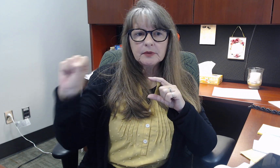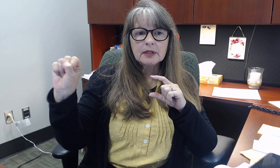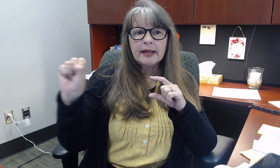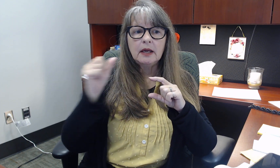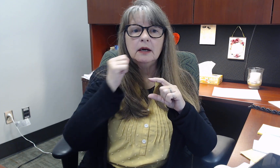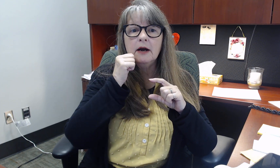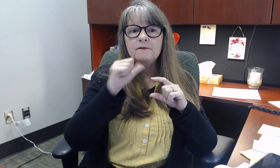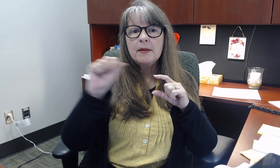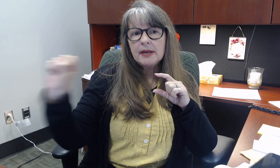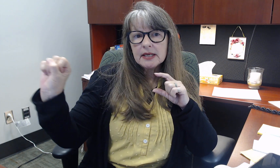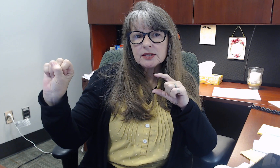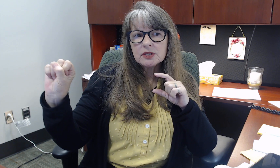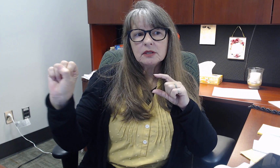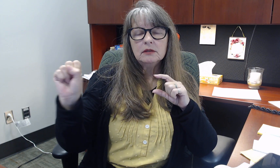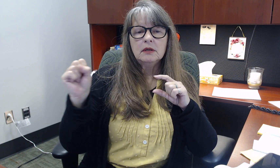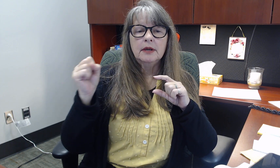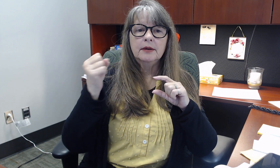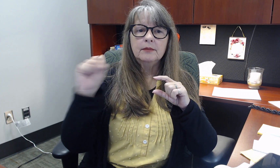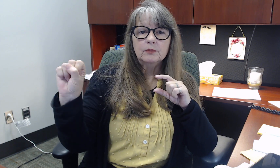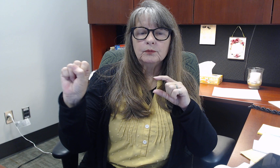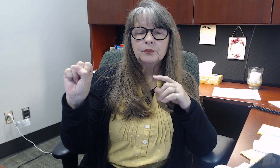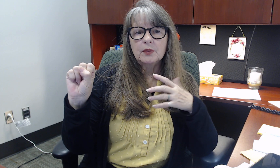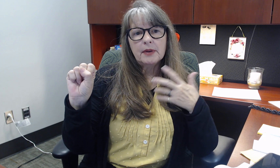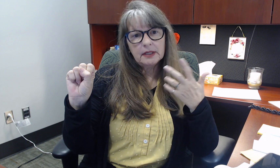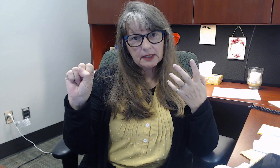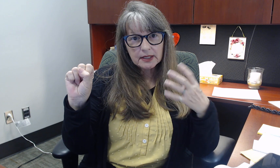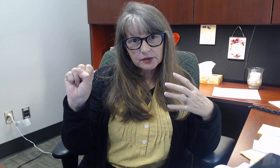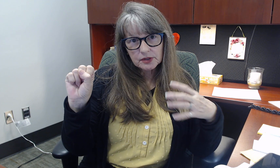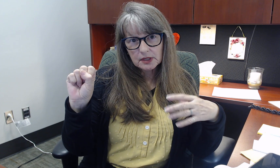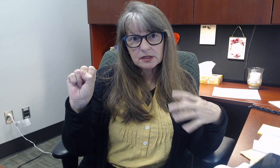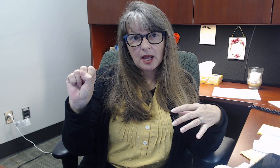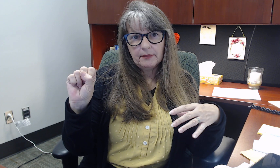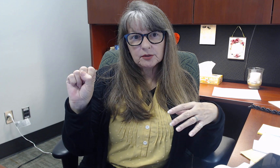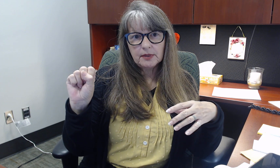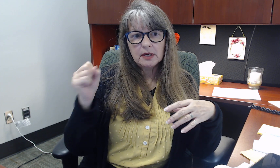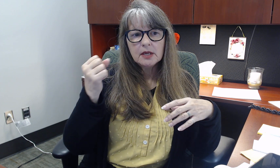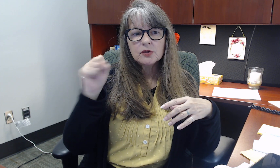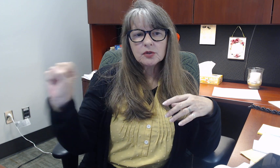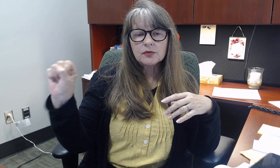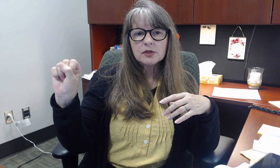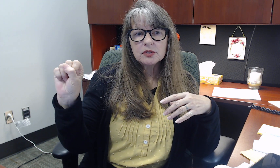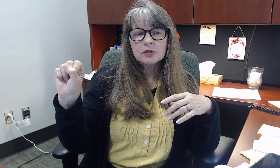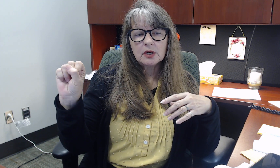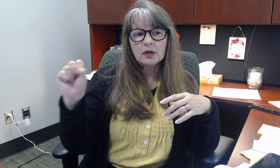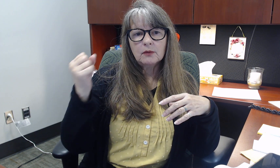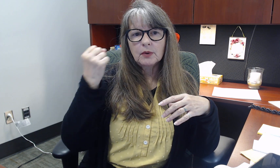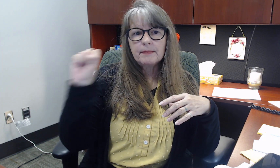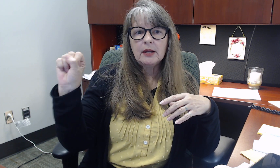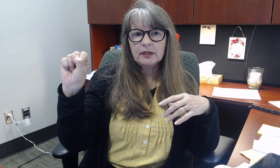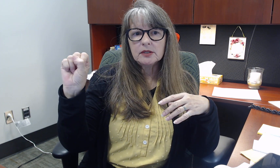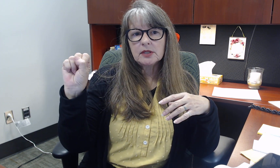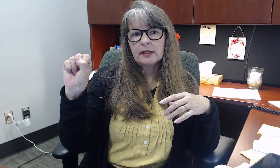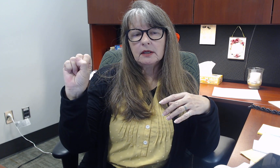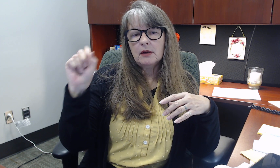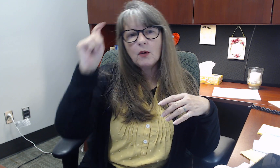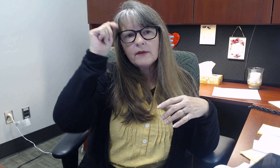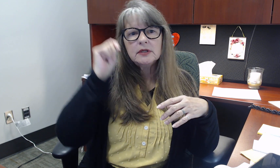Like a feminist rebelling against the establishment. So this is rebellious, like I have a teenager